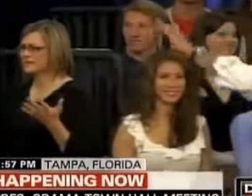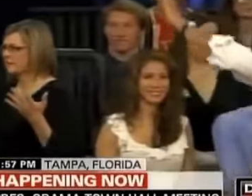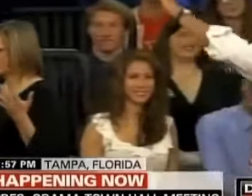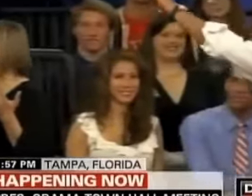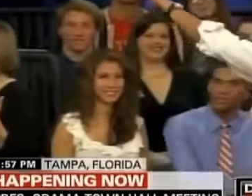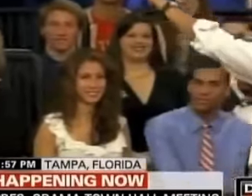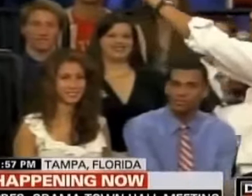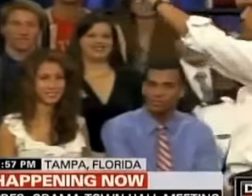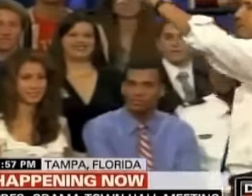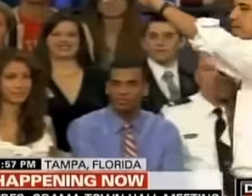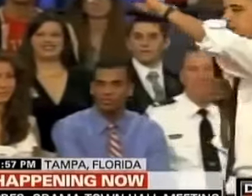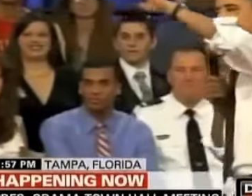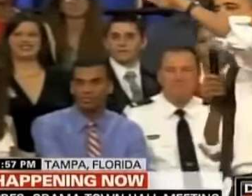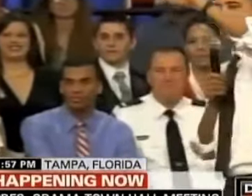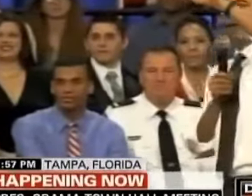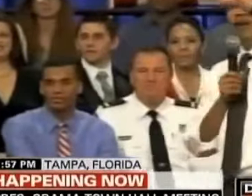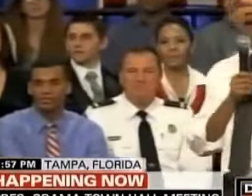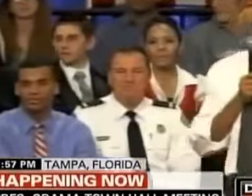Look.